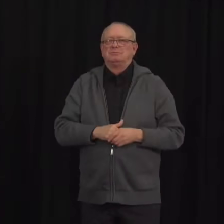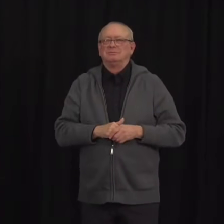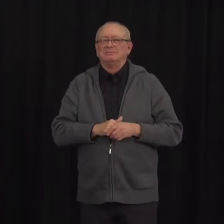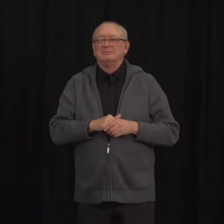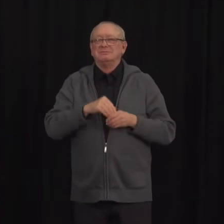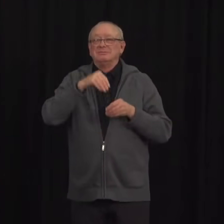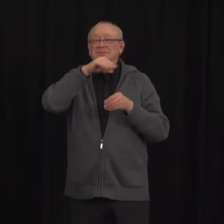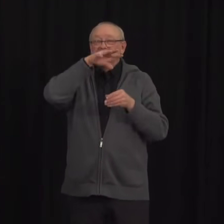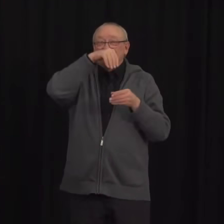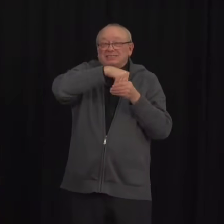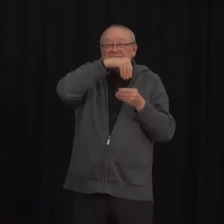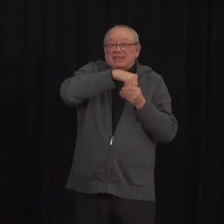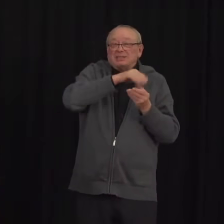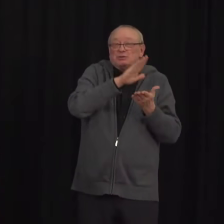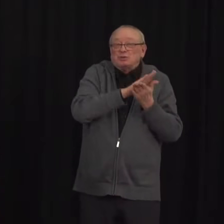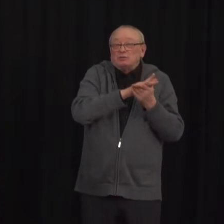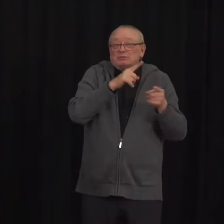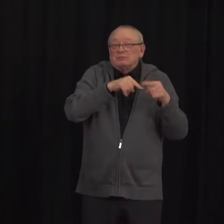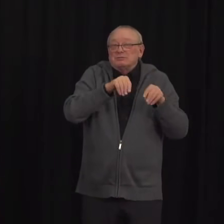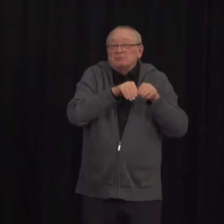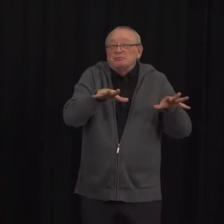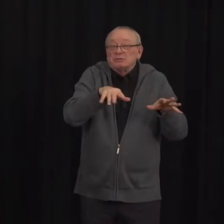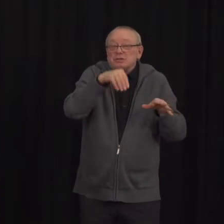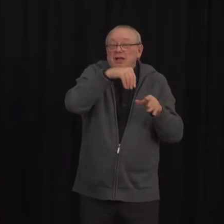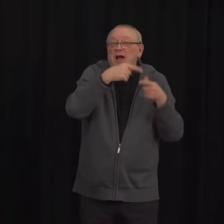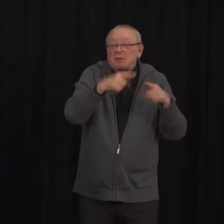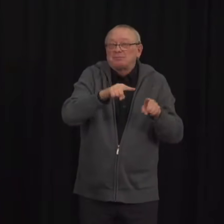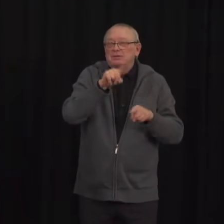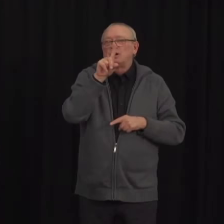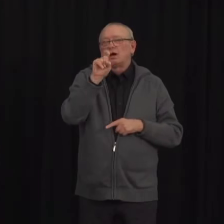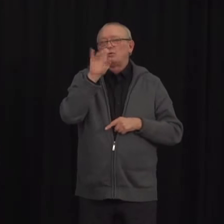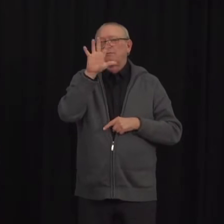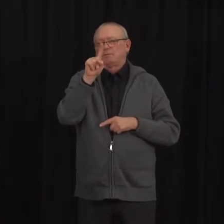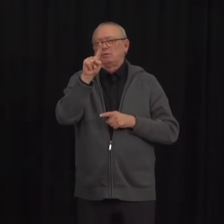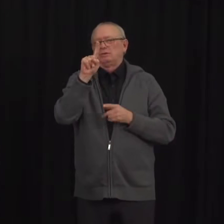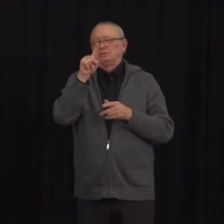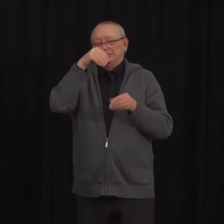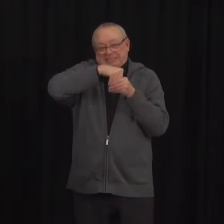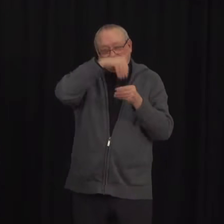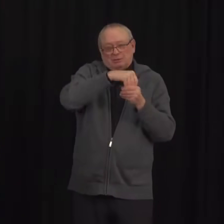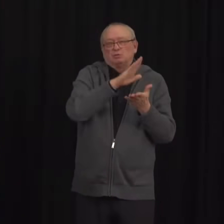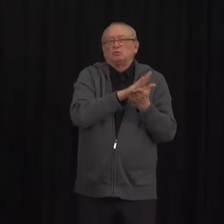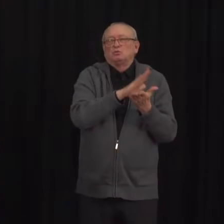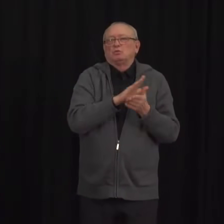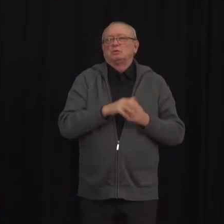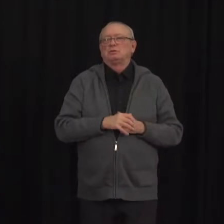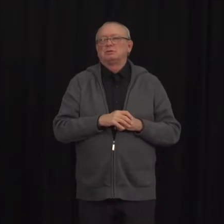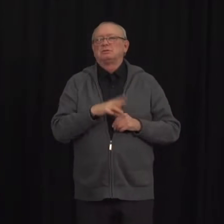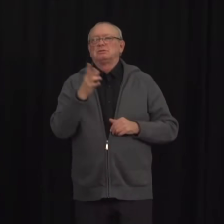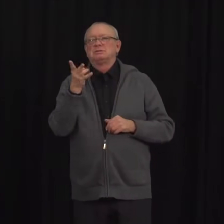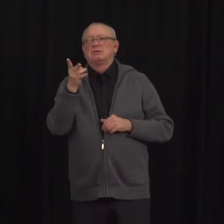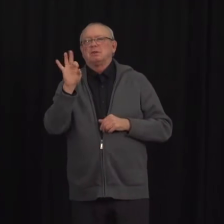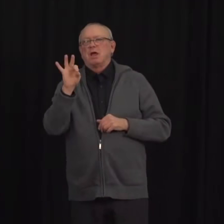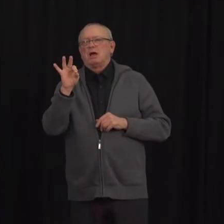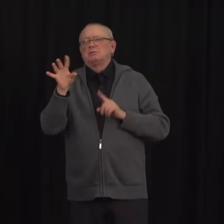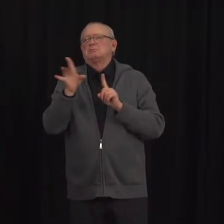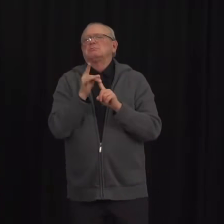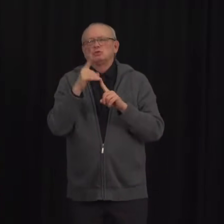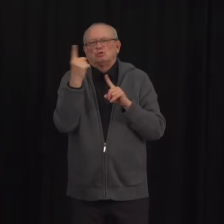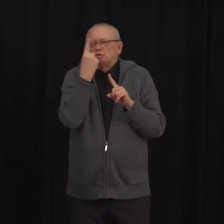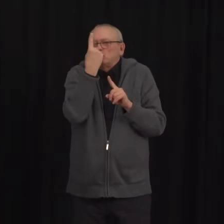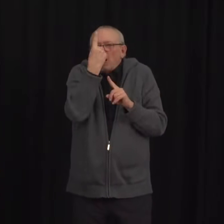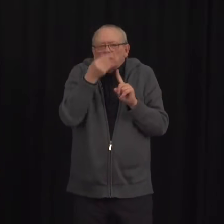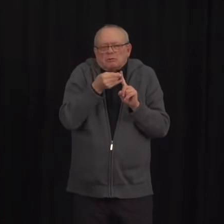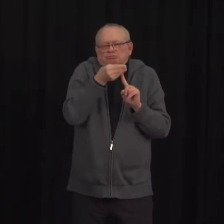in 151 schools. Of these, about 79 had only one new case as a result. I